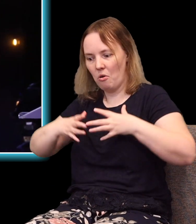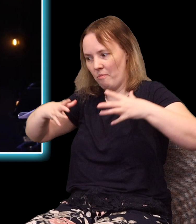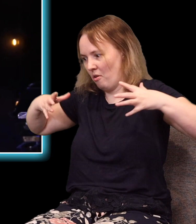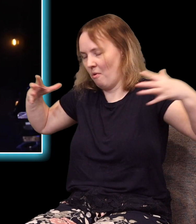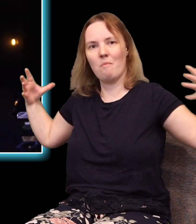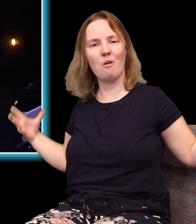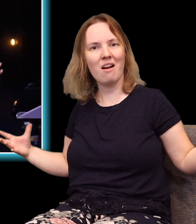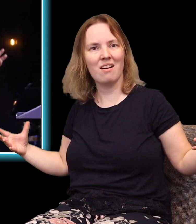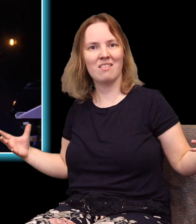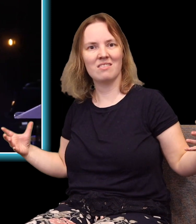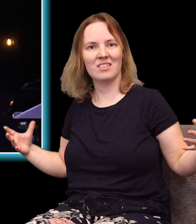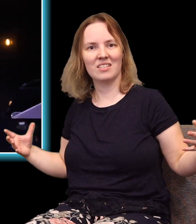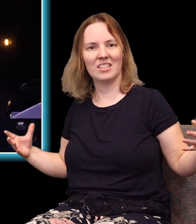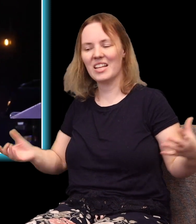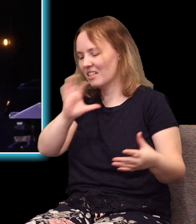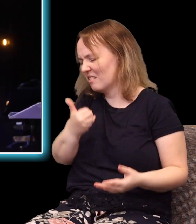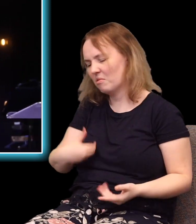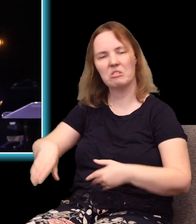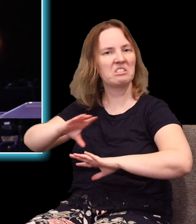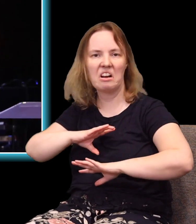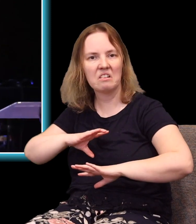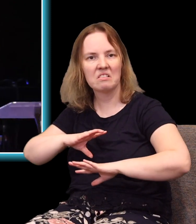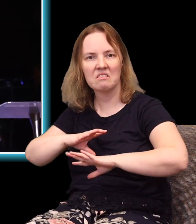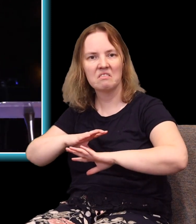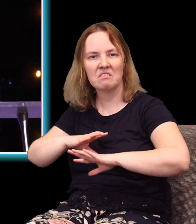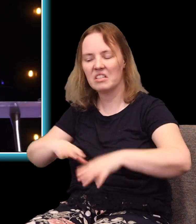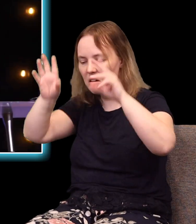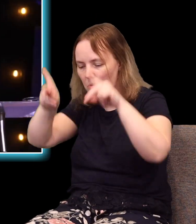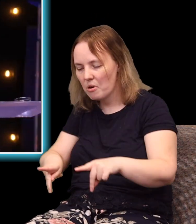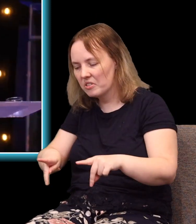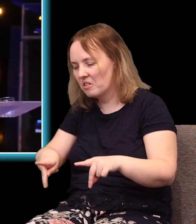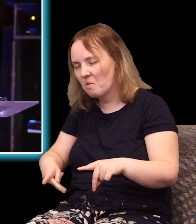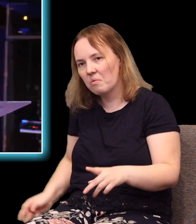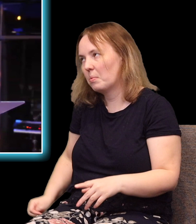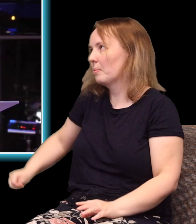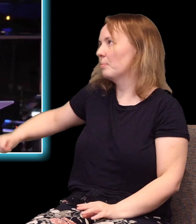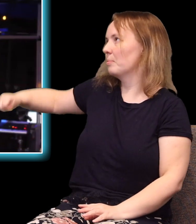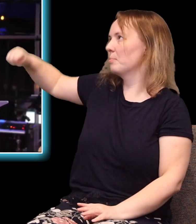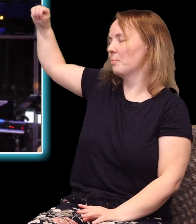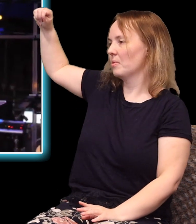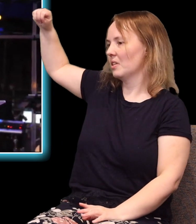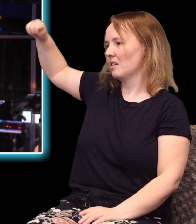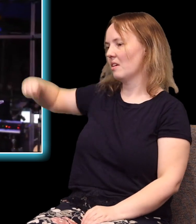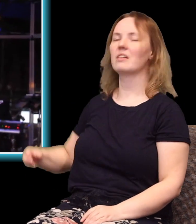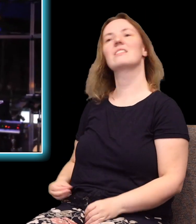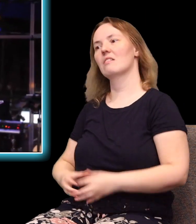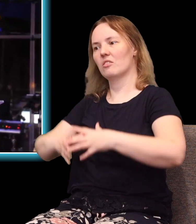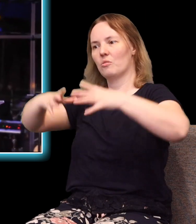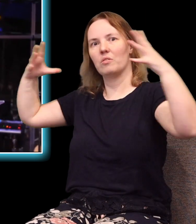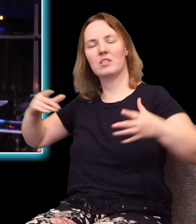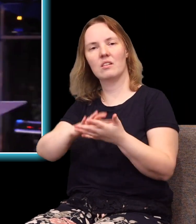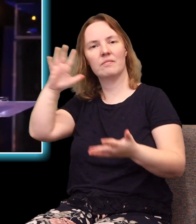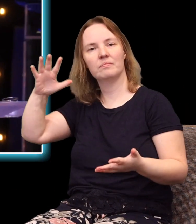in ever-increasing measure. It's not something we settle for. It's a person we are growing in, this ever-increasing